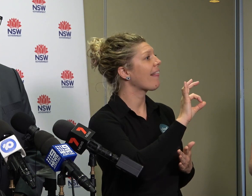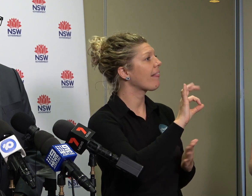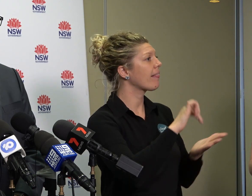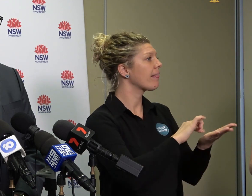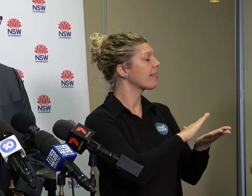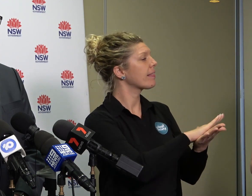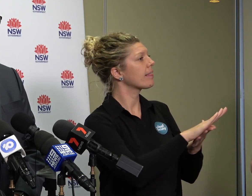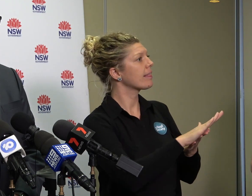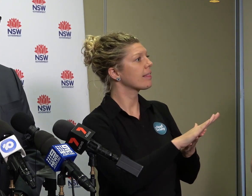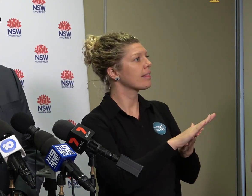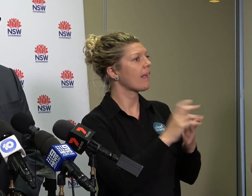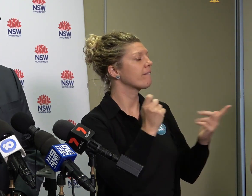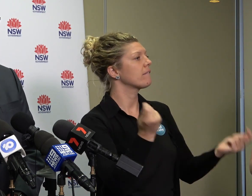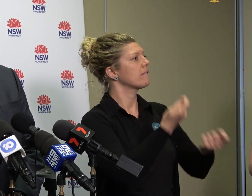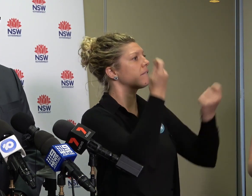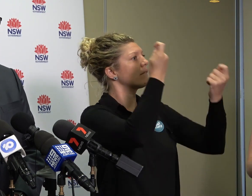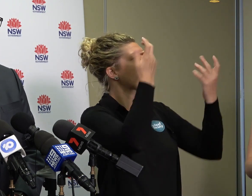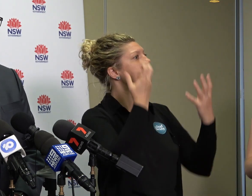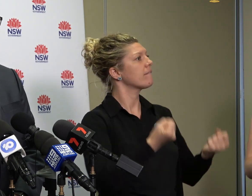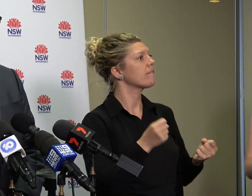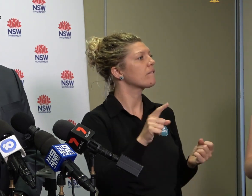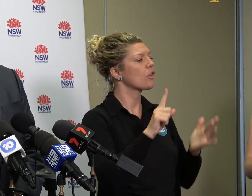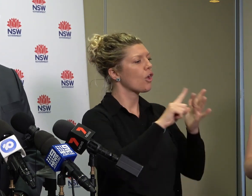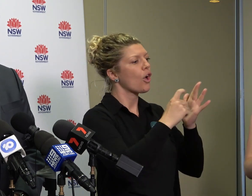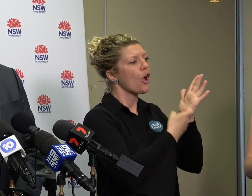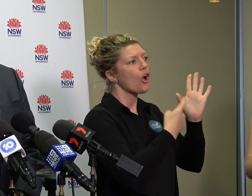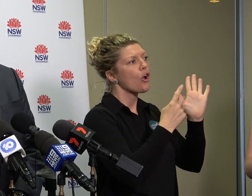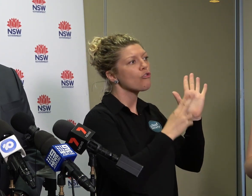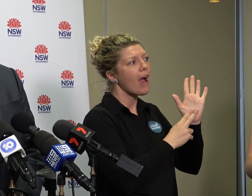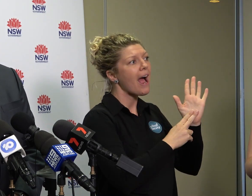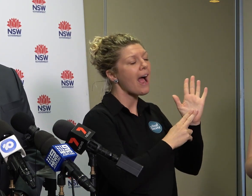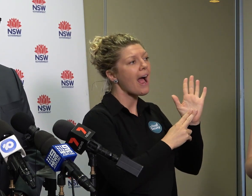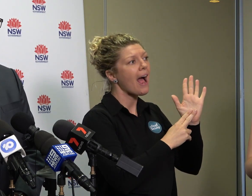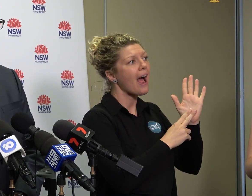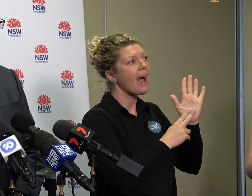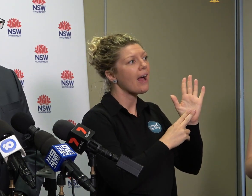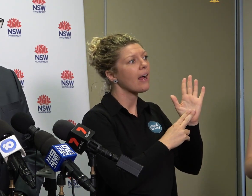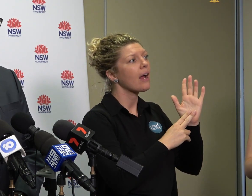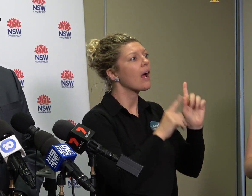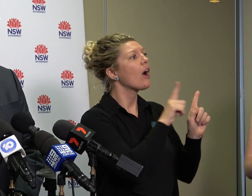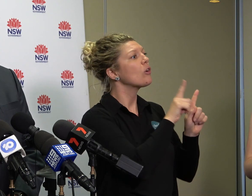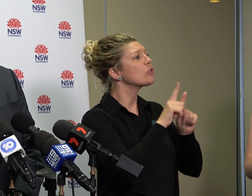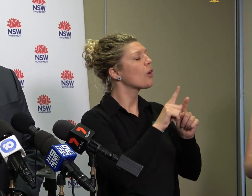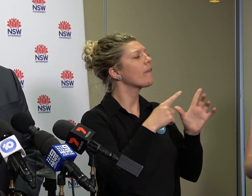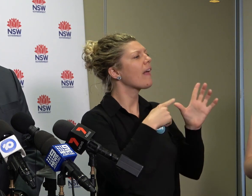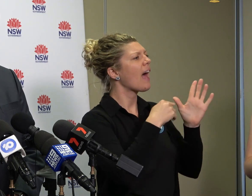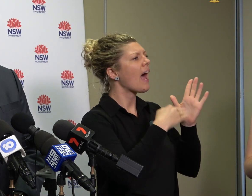communities, including the Iranian community, the